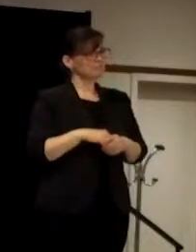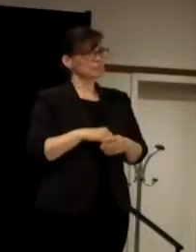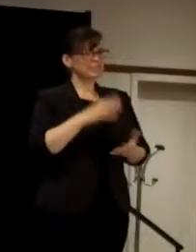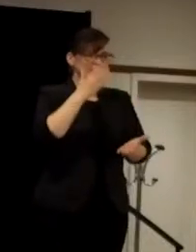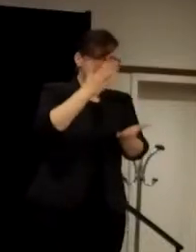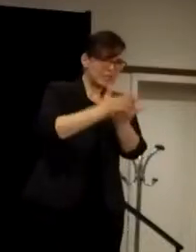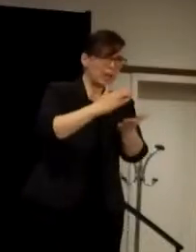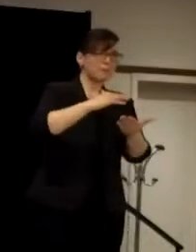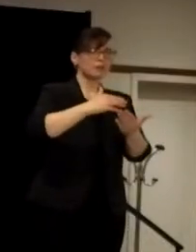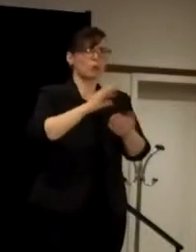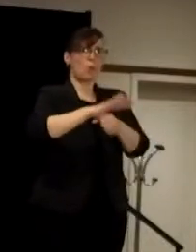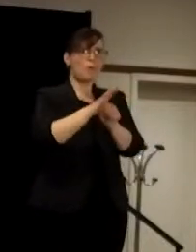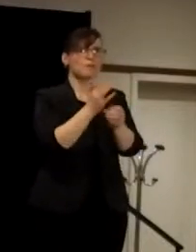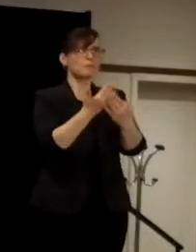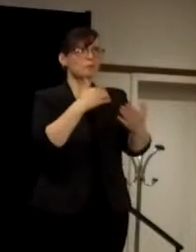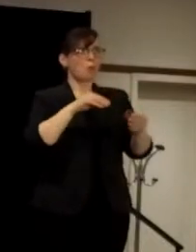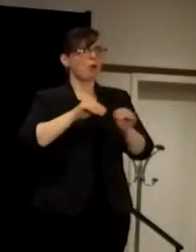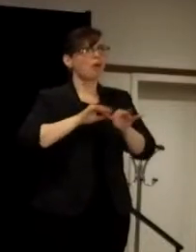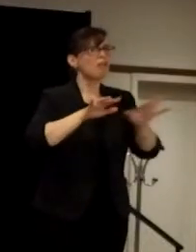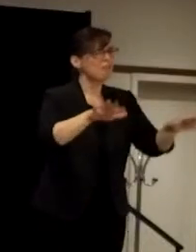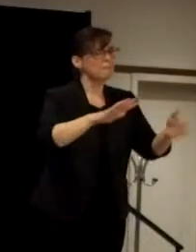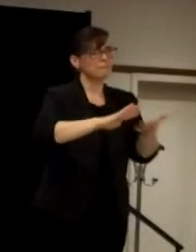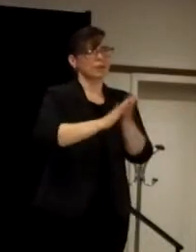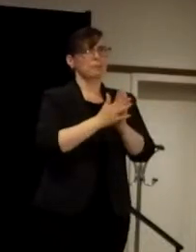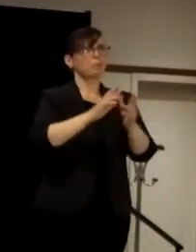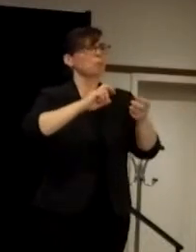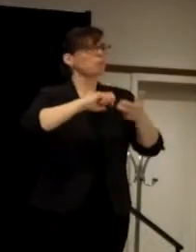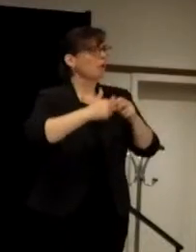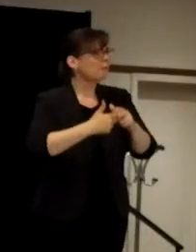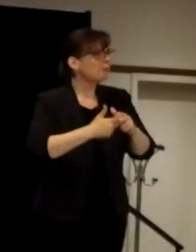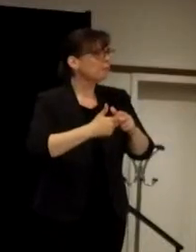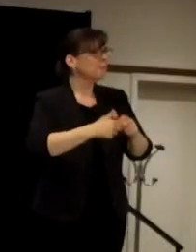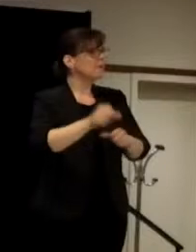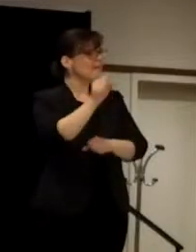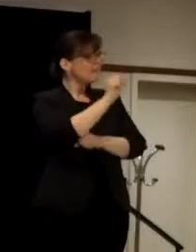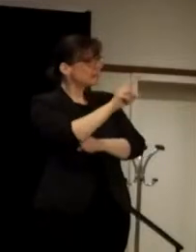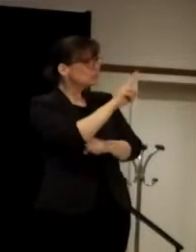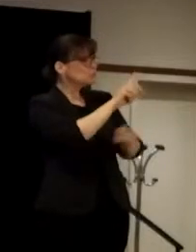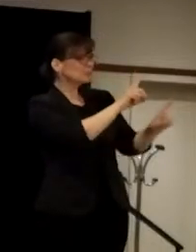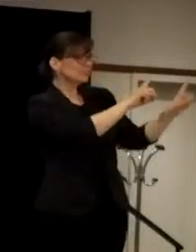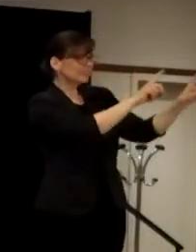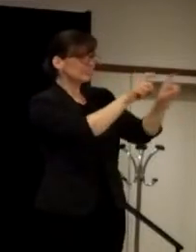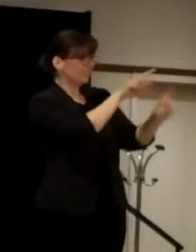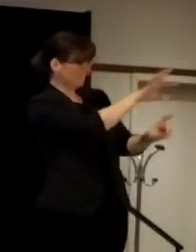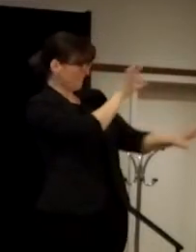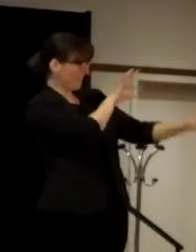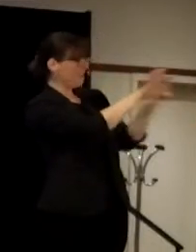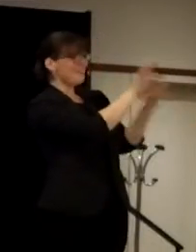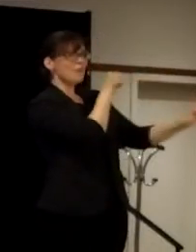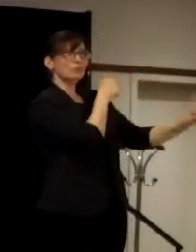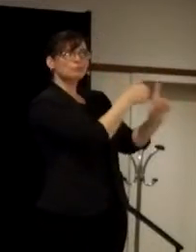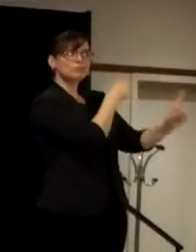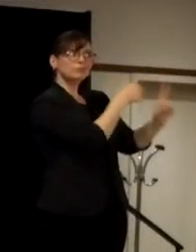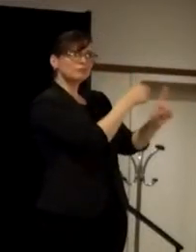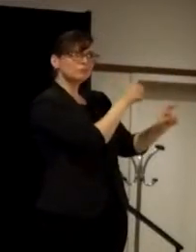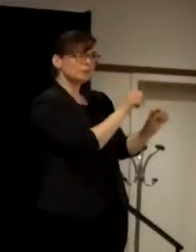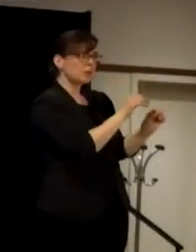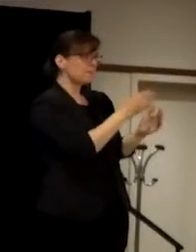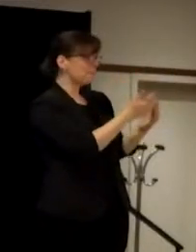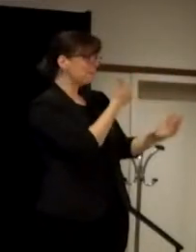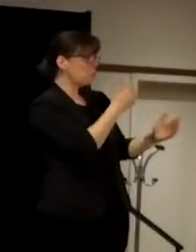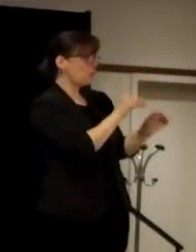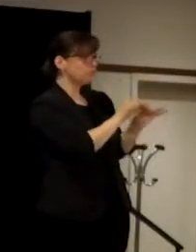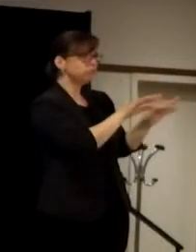Syracuse University, their testing infrastructure they found the virus before it became a huge problem. And